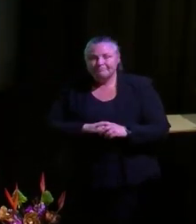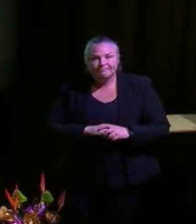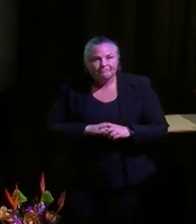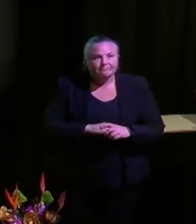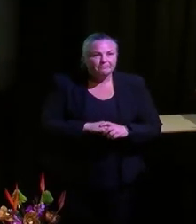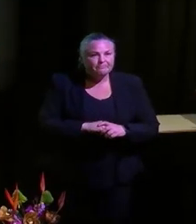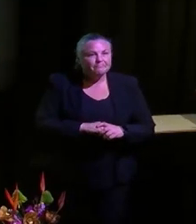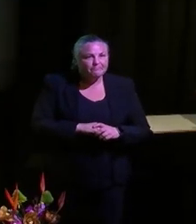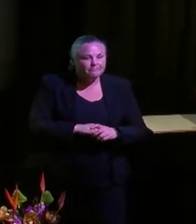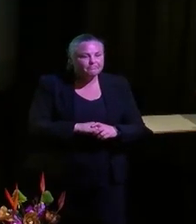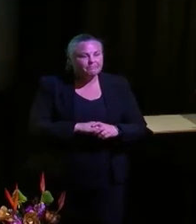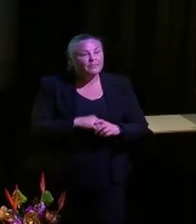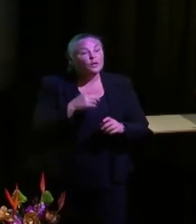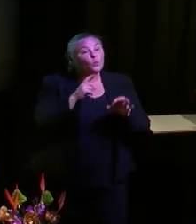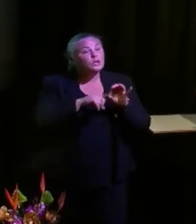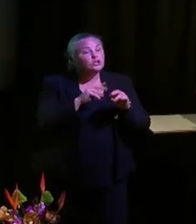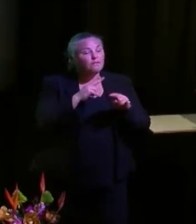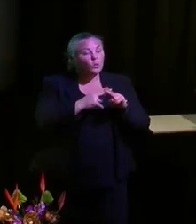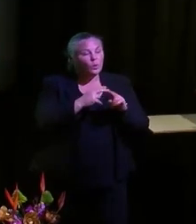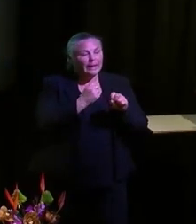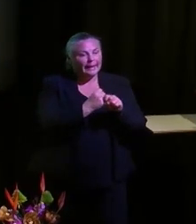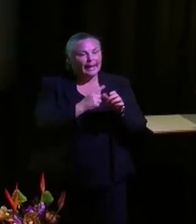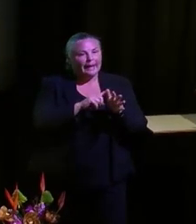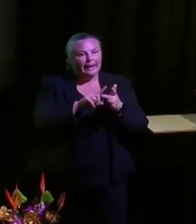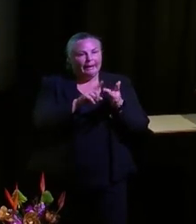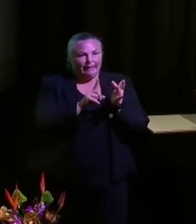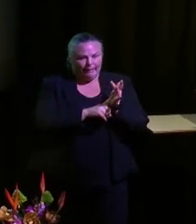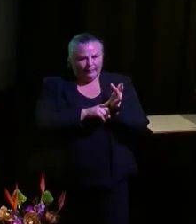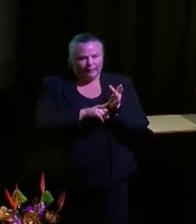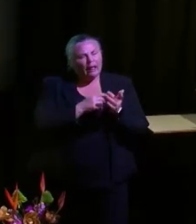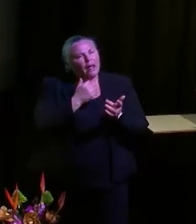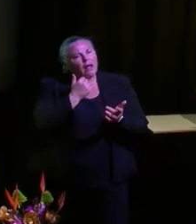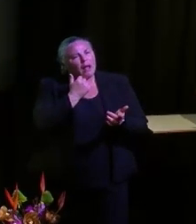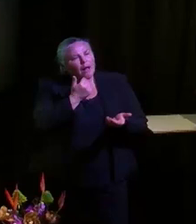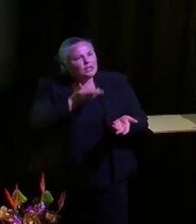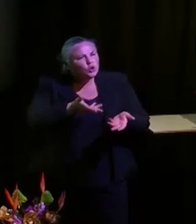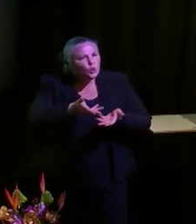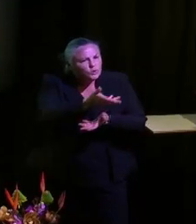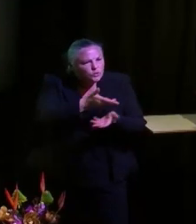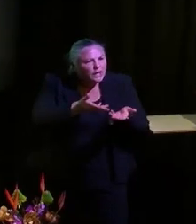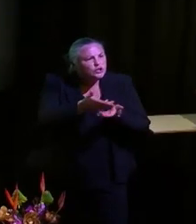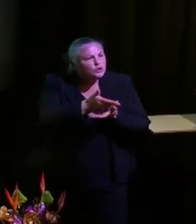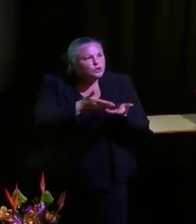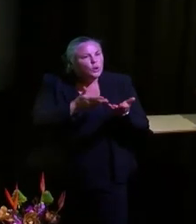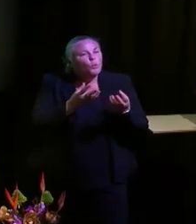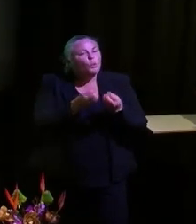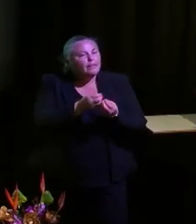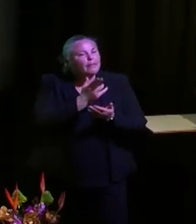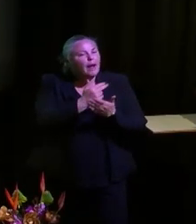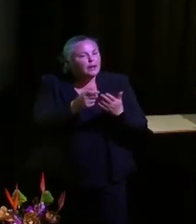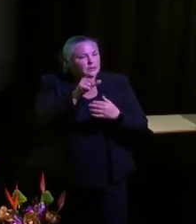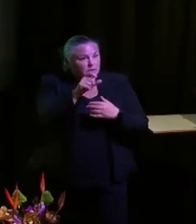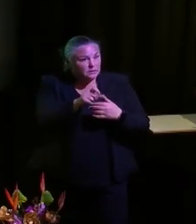So we've got a question for Gail. How much consultation did you provide the artists while they were developing their artwork